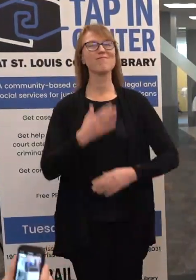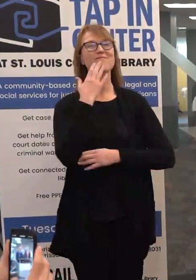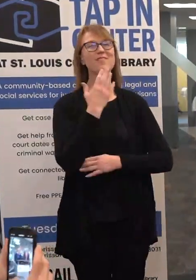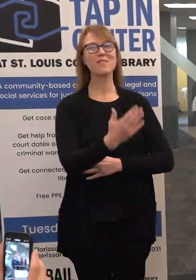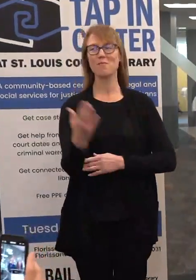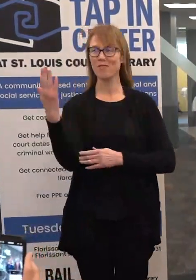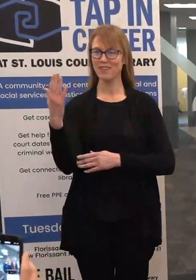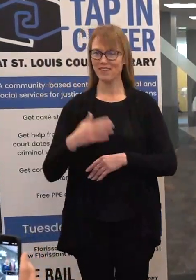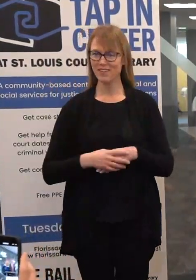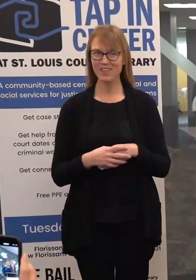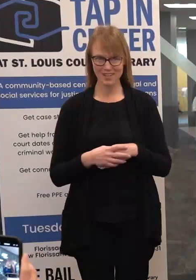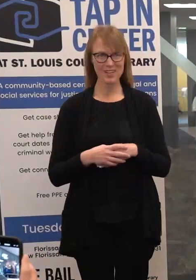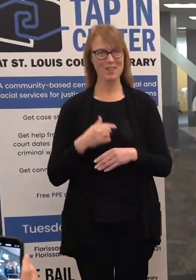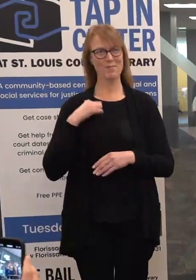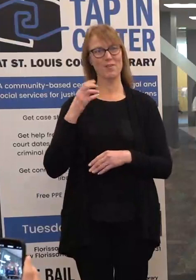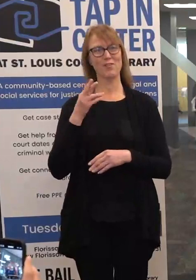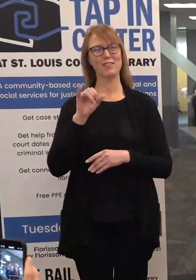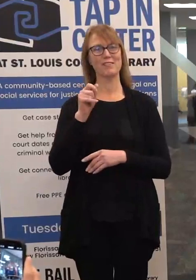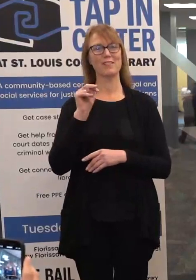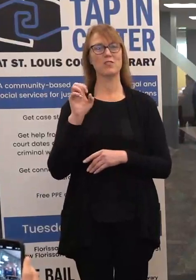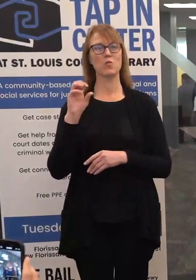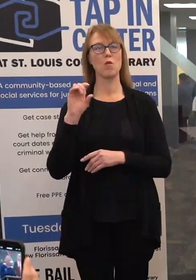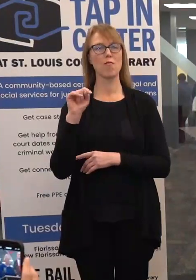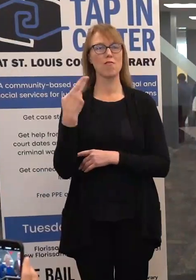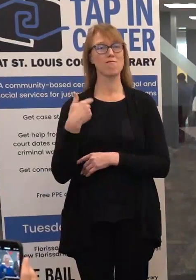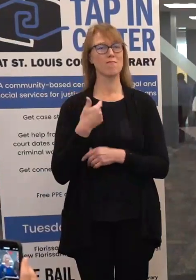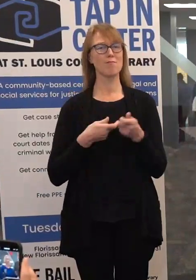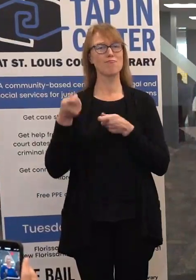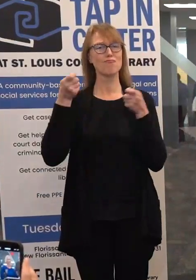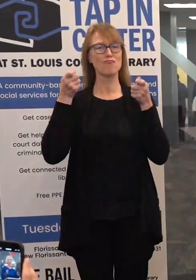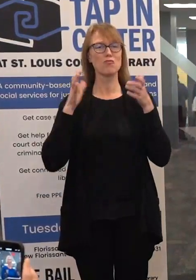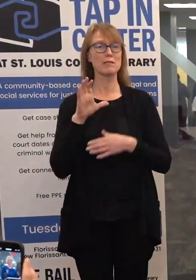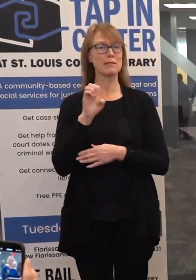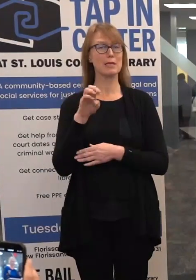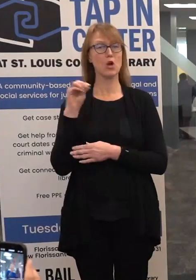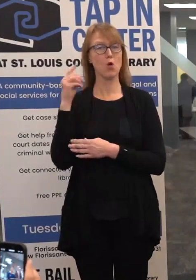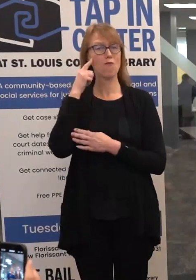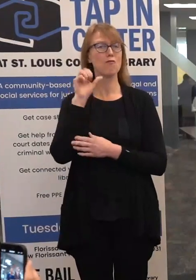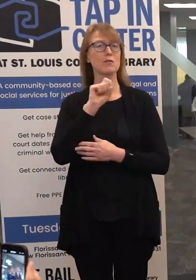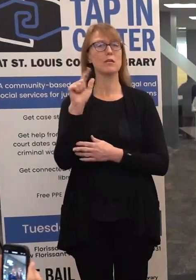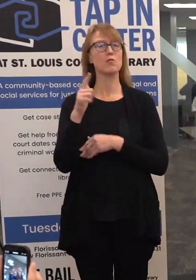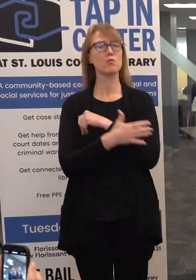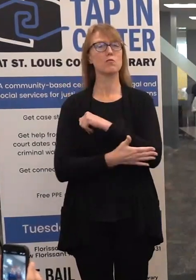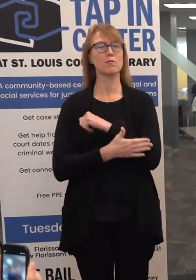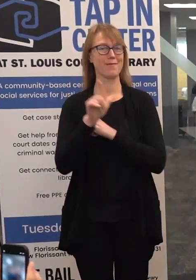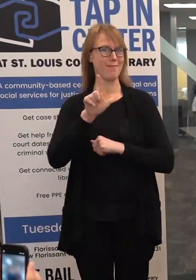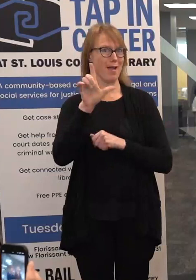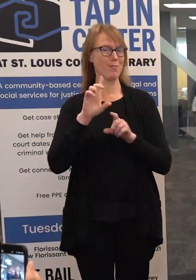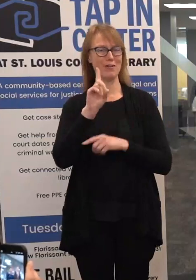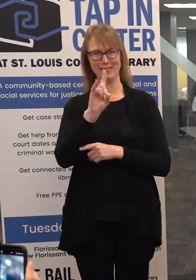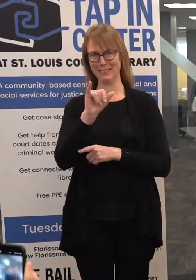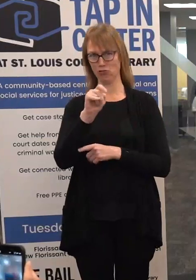Good morning, everyone. I'm Kristen Sorth, and I'm the Director and CEO of the St. Louis County Library District. I want to welcome